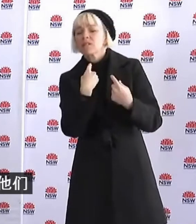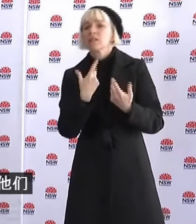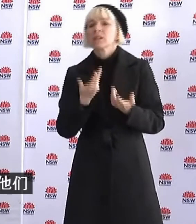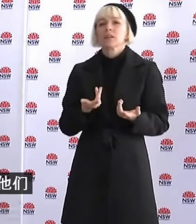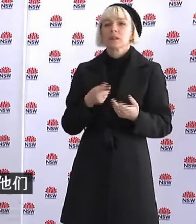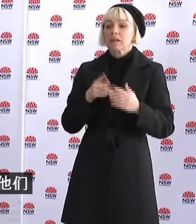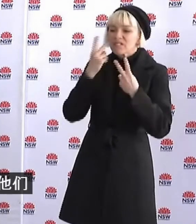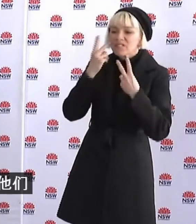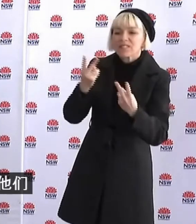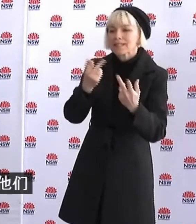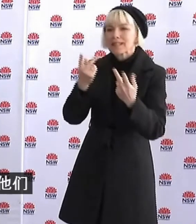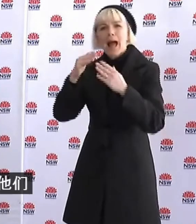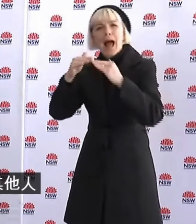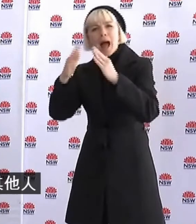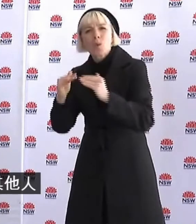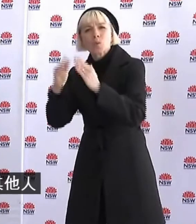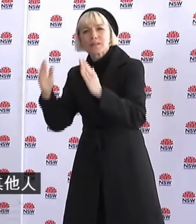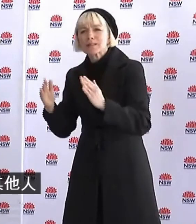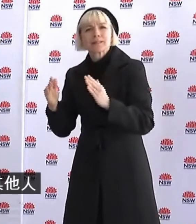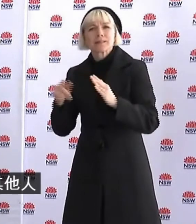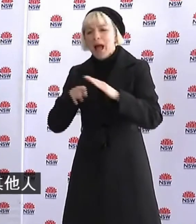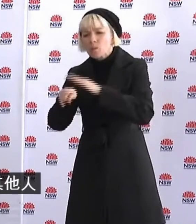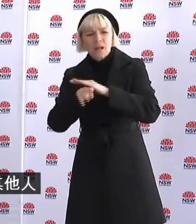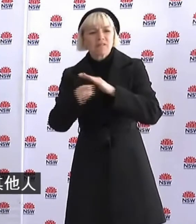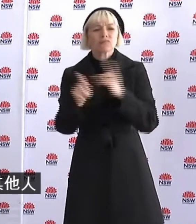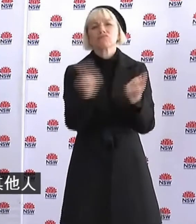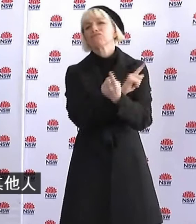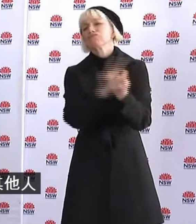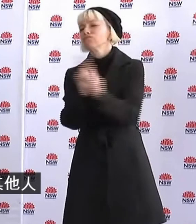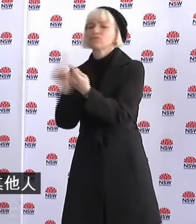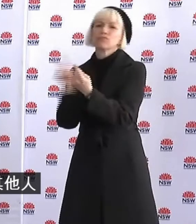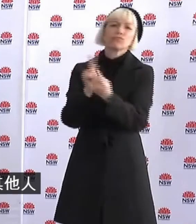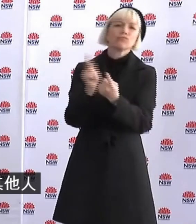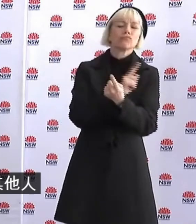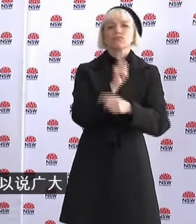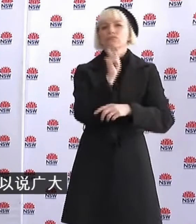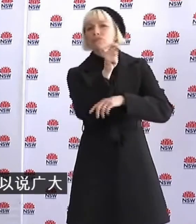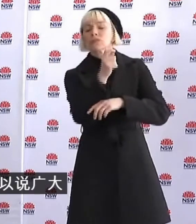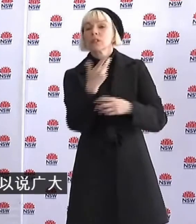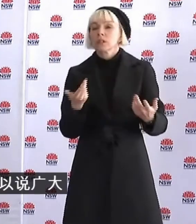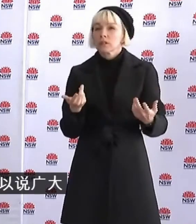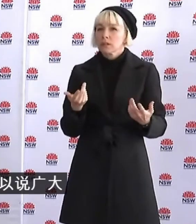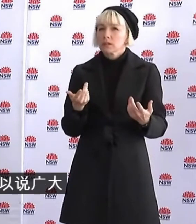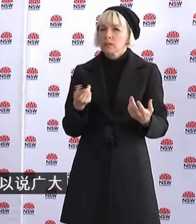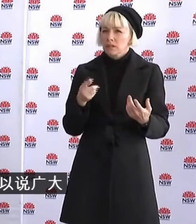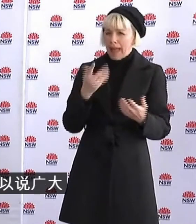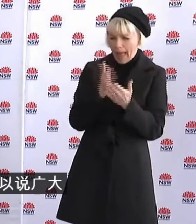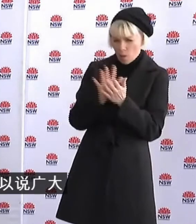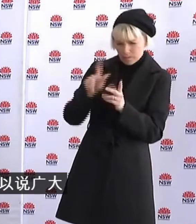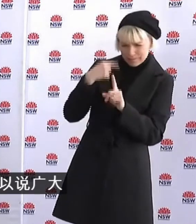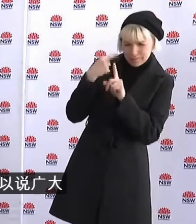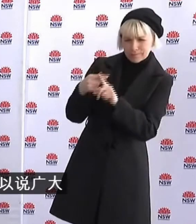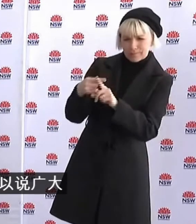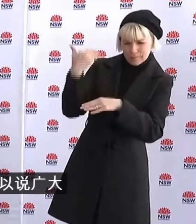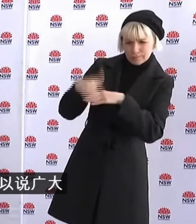this. What more can you do to target them specifically and not punish the rest of the community that is doing the right thing? No,